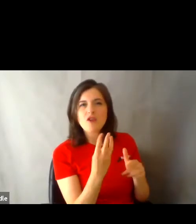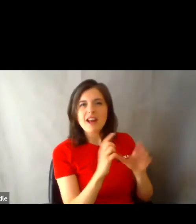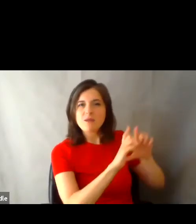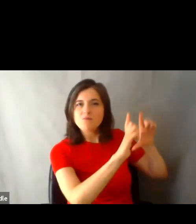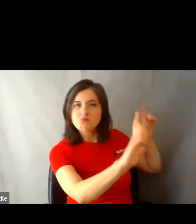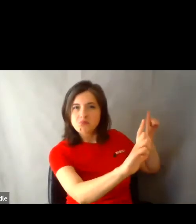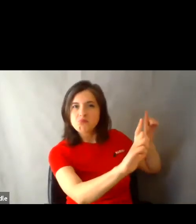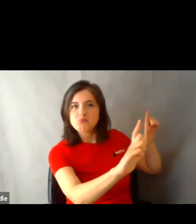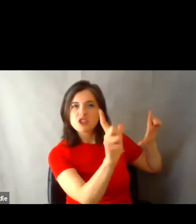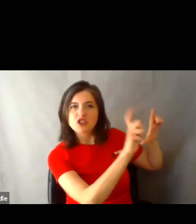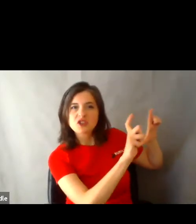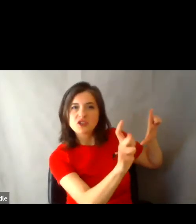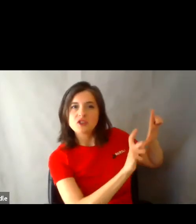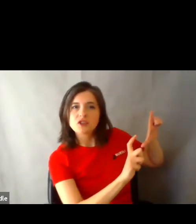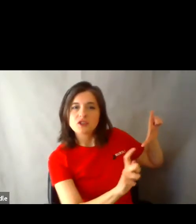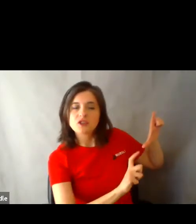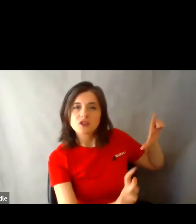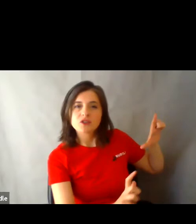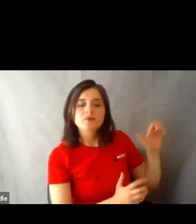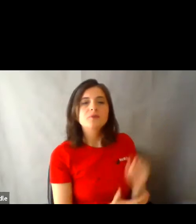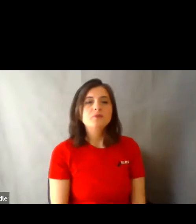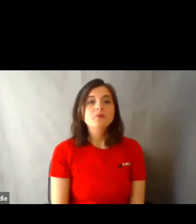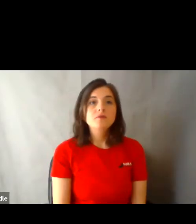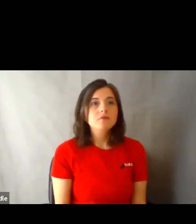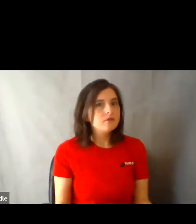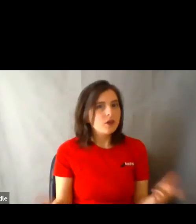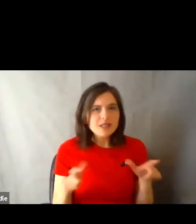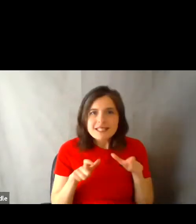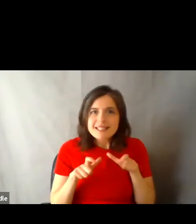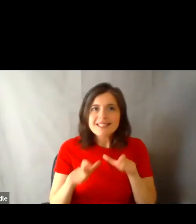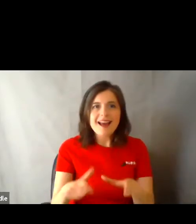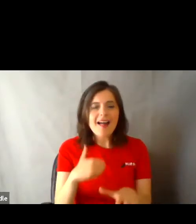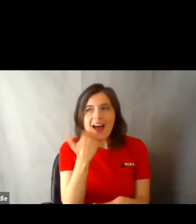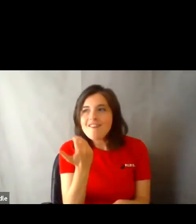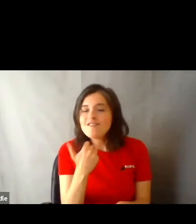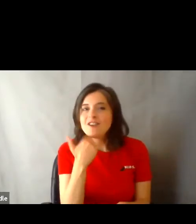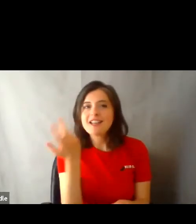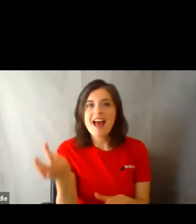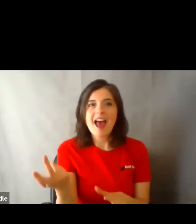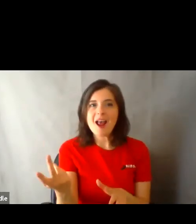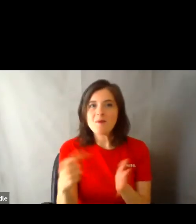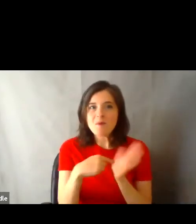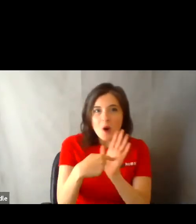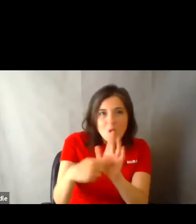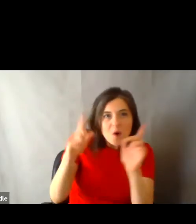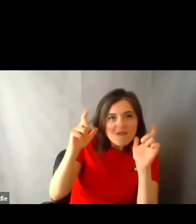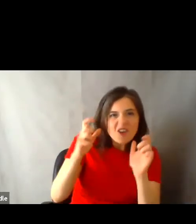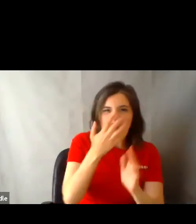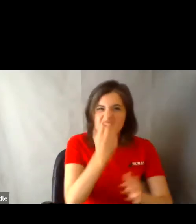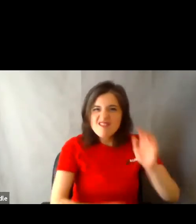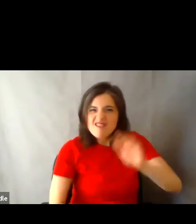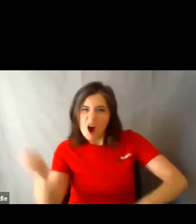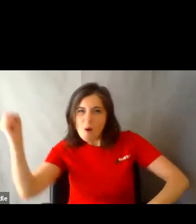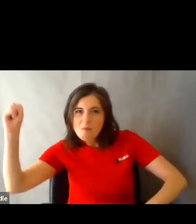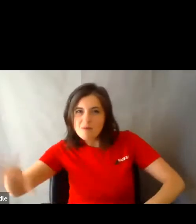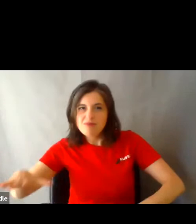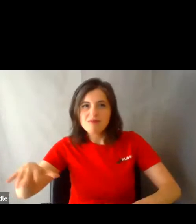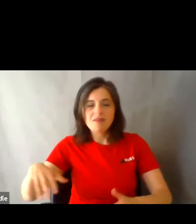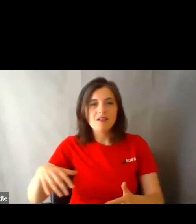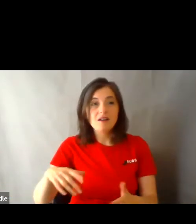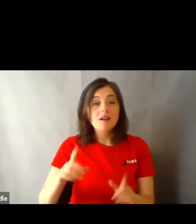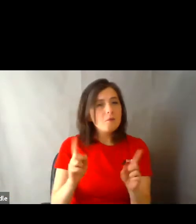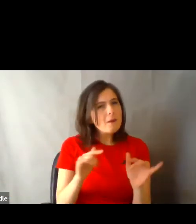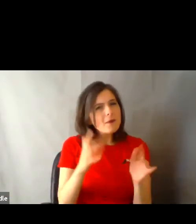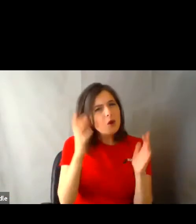So, and again, we were still getting people daily messaging us, dumping the Metro with pride. Now, I know we will be